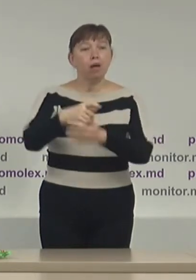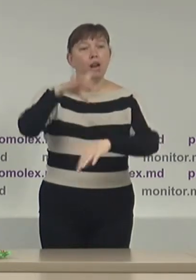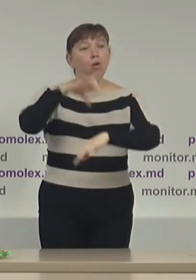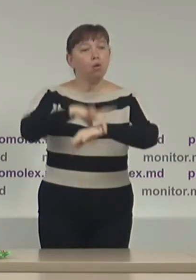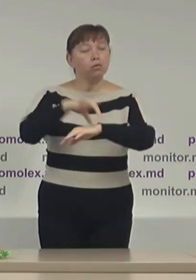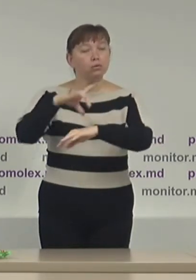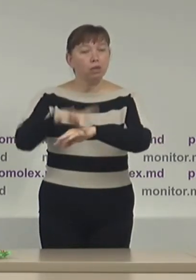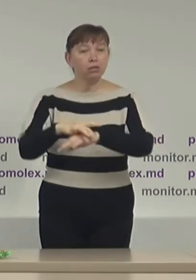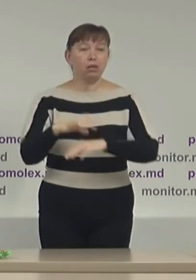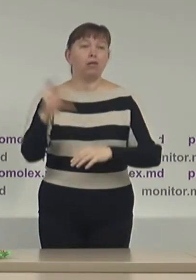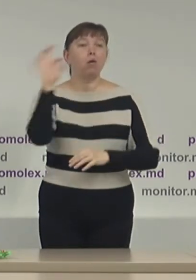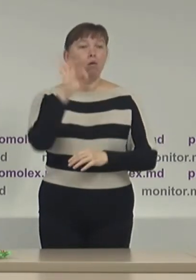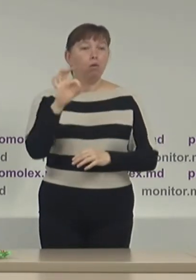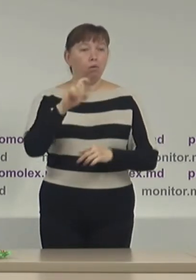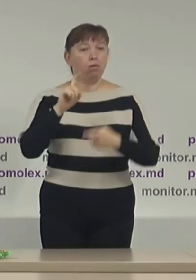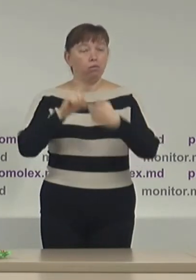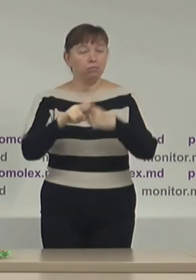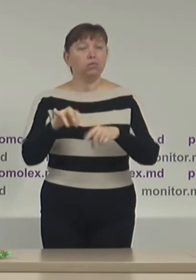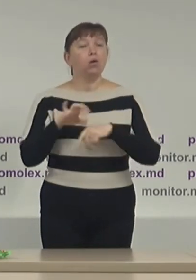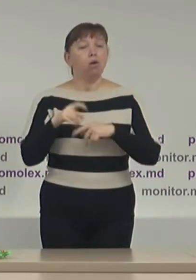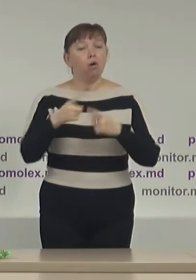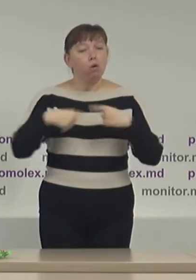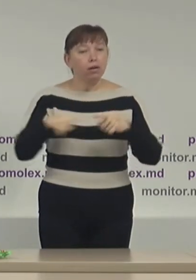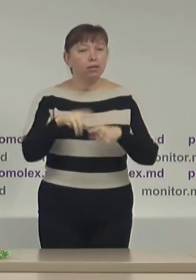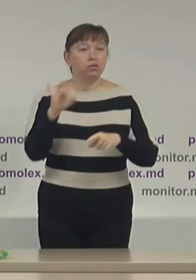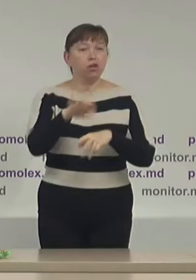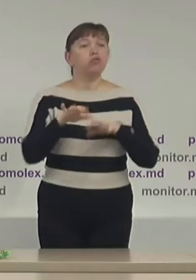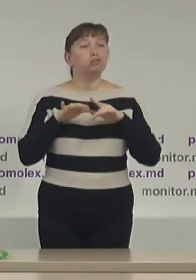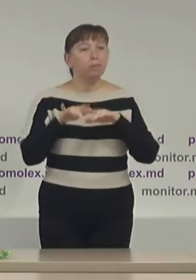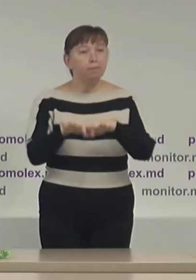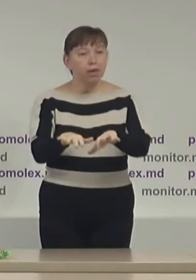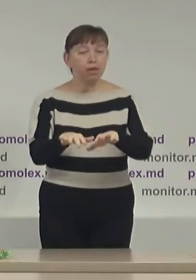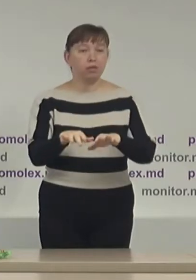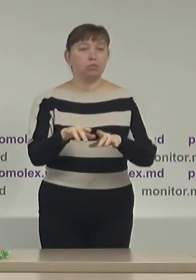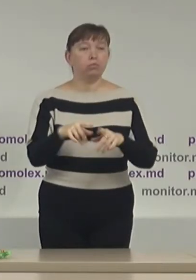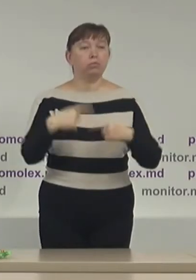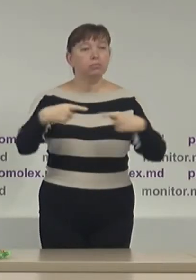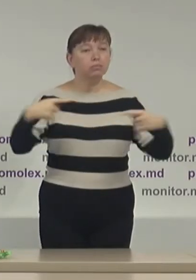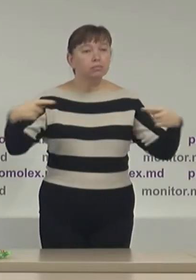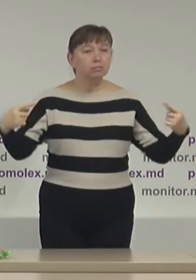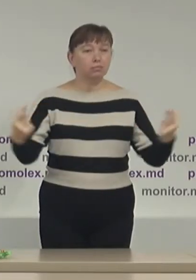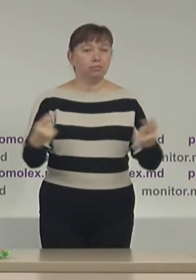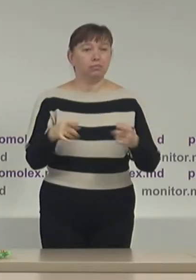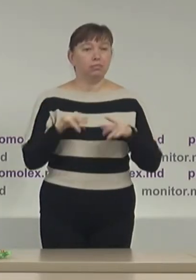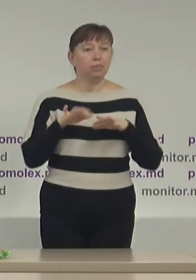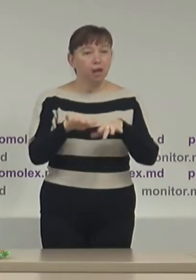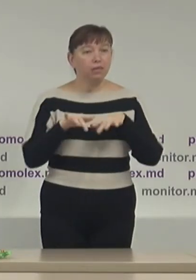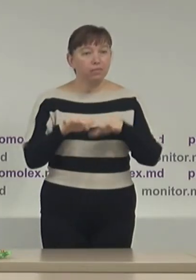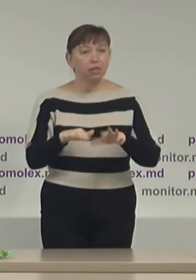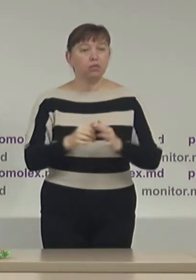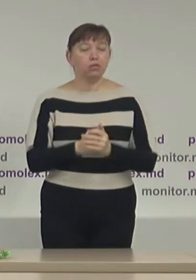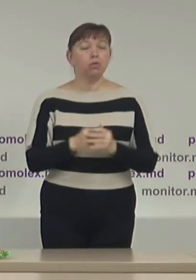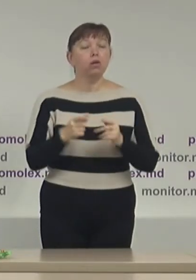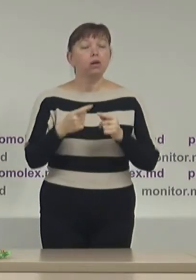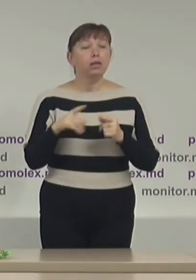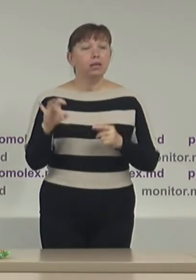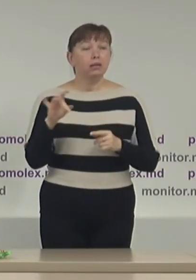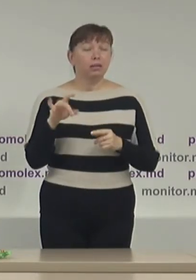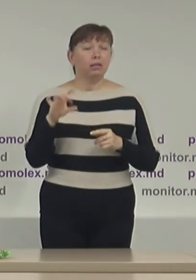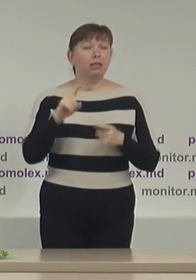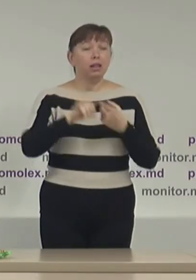main findings with regards to the organization and conduct of the